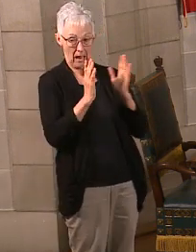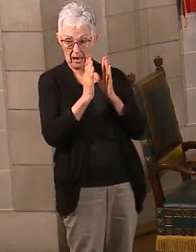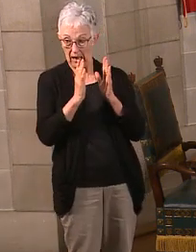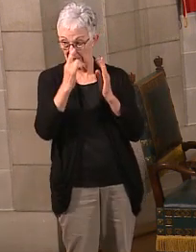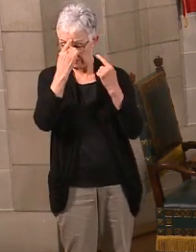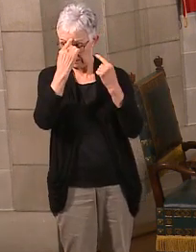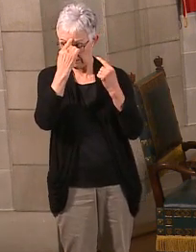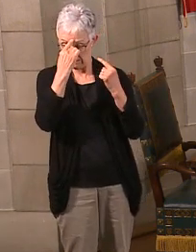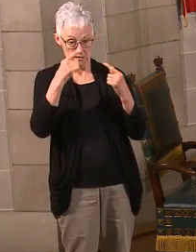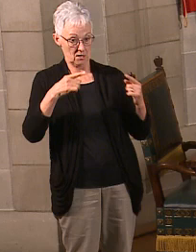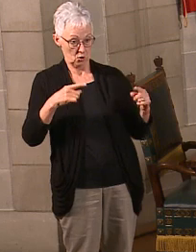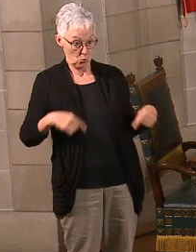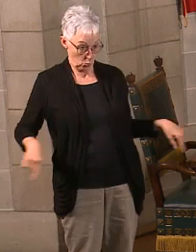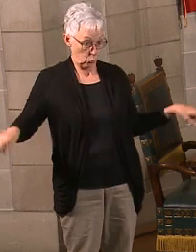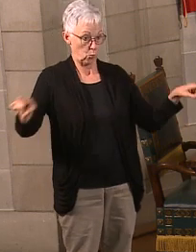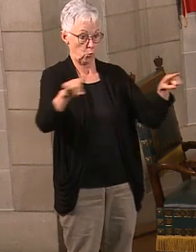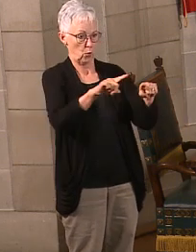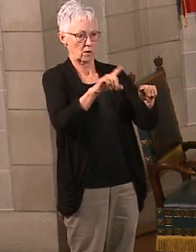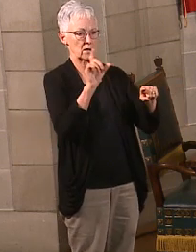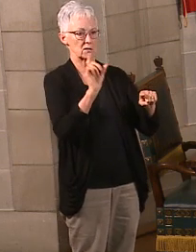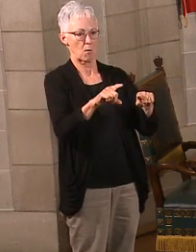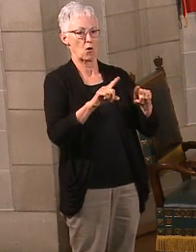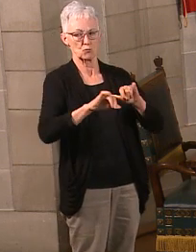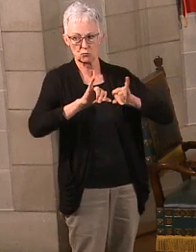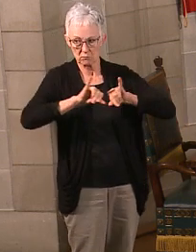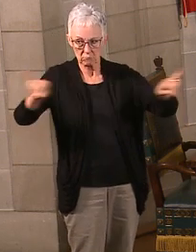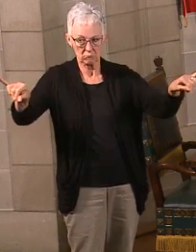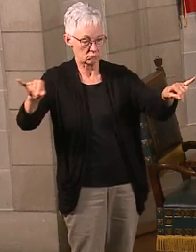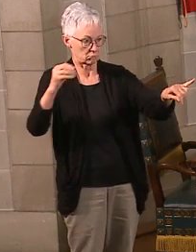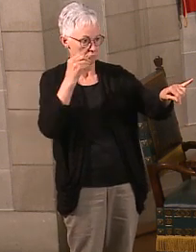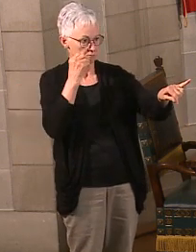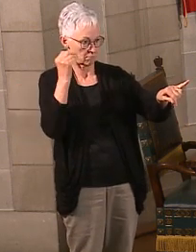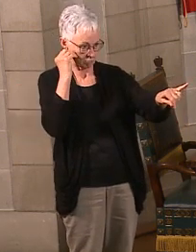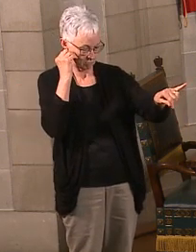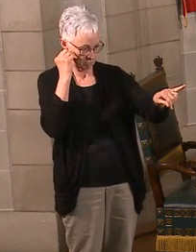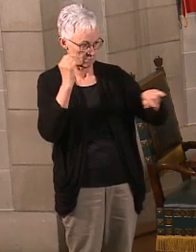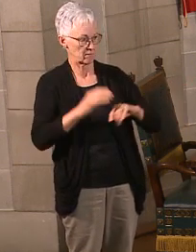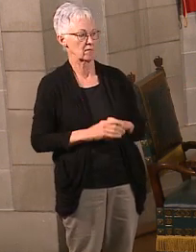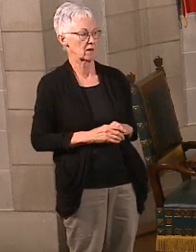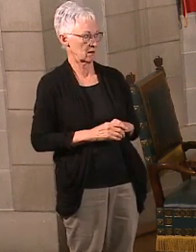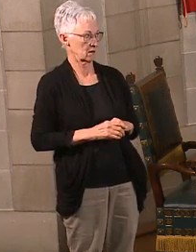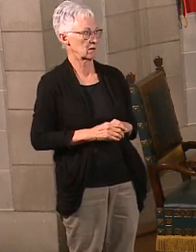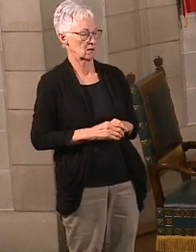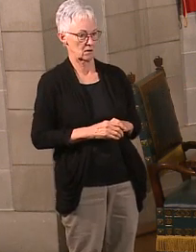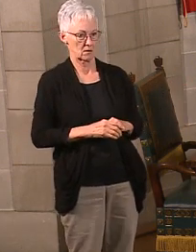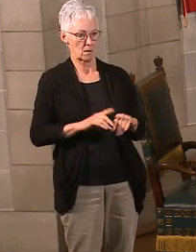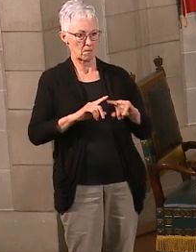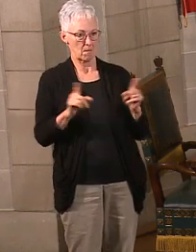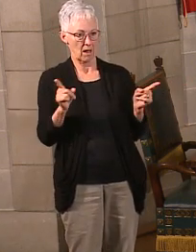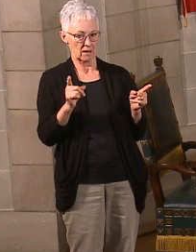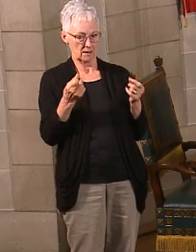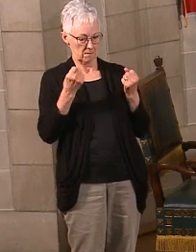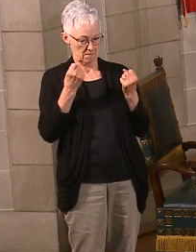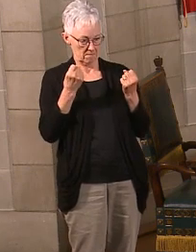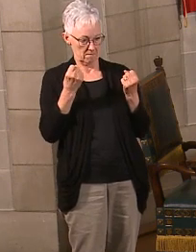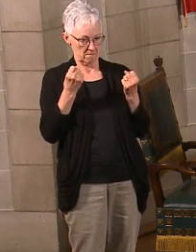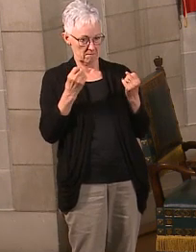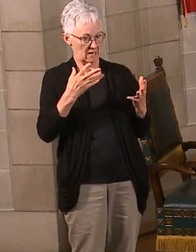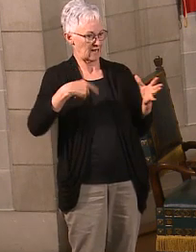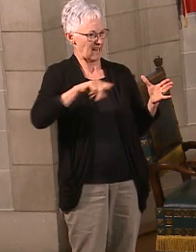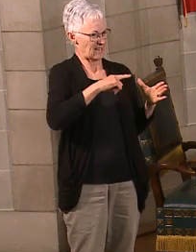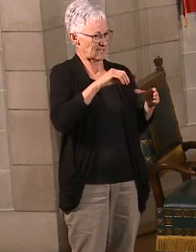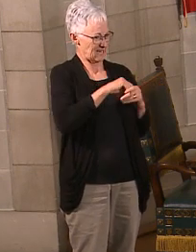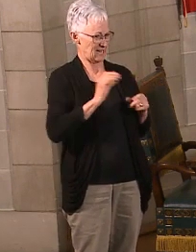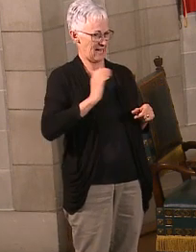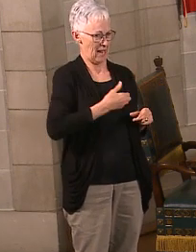houses. Fortunately, we allowed a little bit more movement than that, but for many, they're in their home. So think